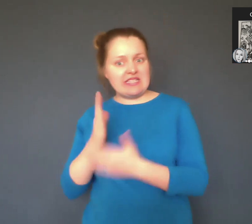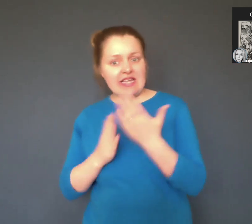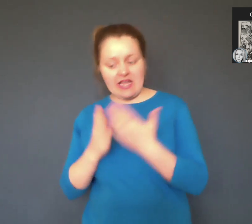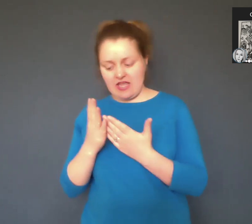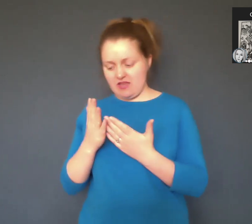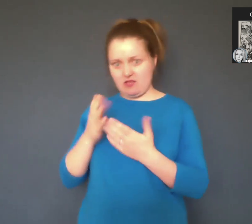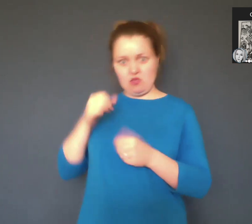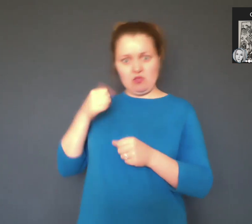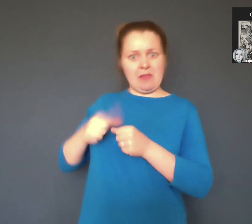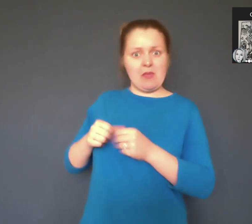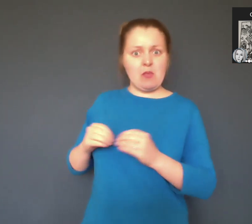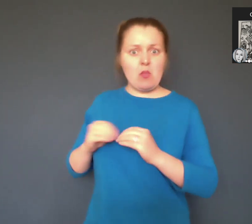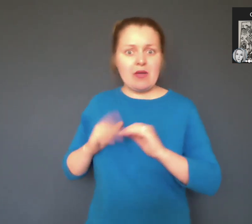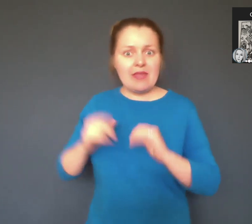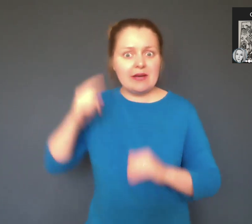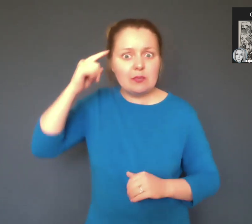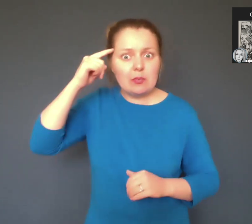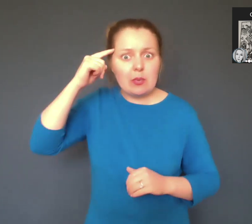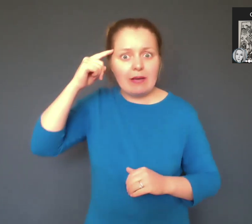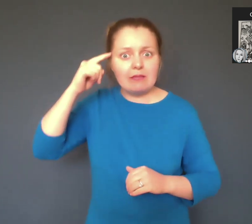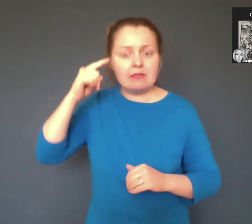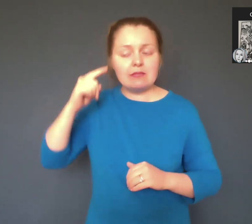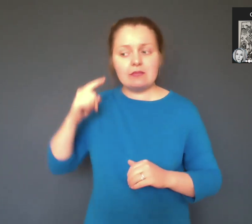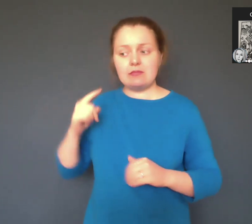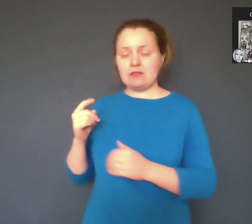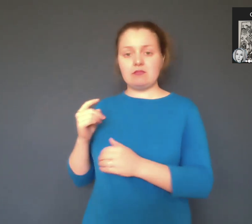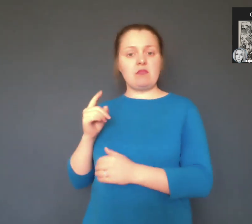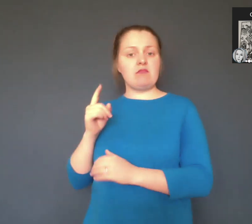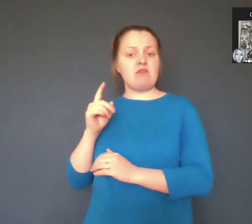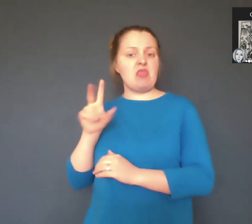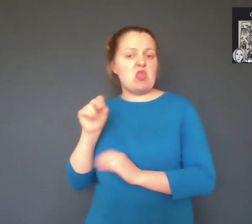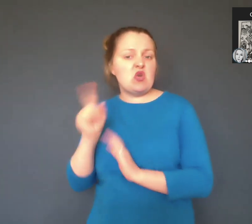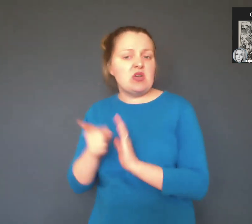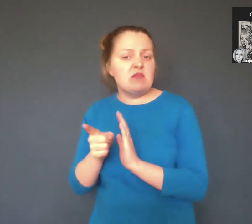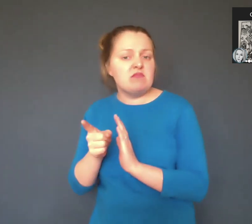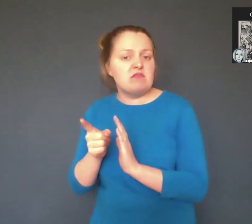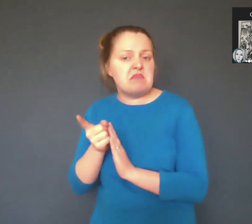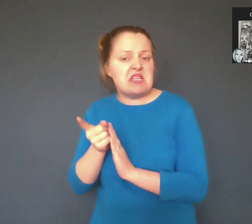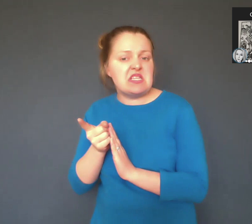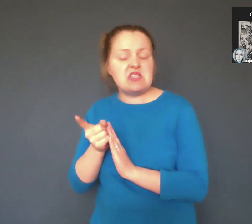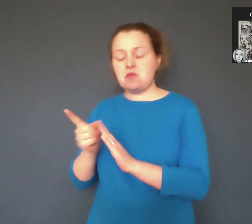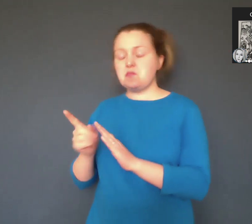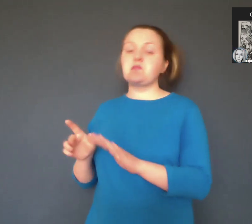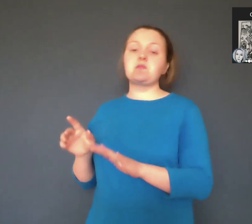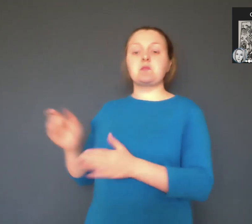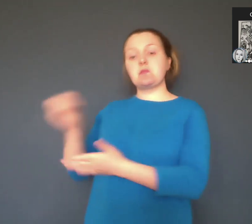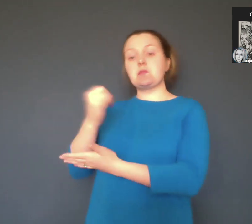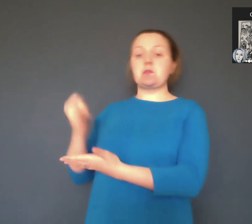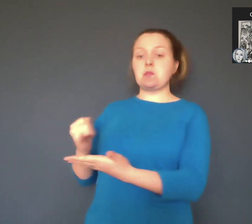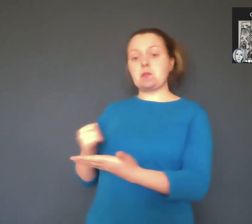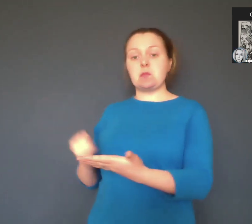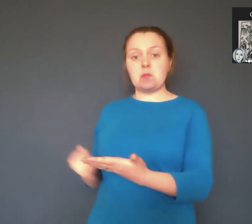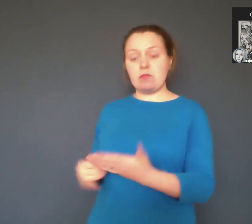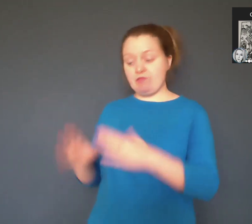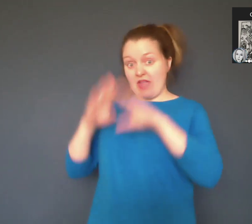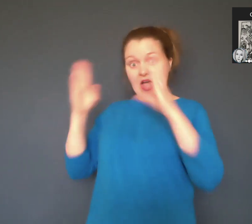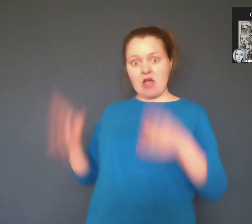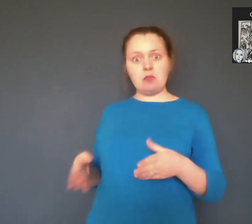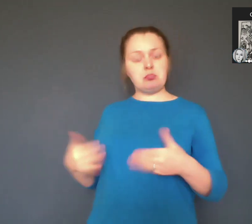considerable detail. His father was pleased. "We'll take this with us tomorrow," he said. "Maybe somebody will recognize it."